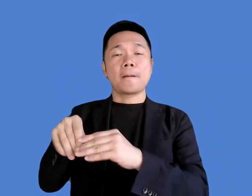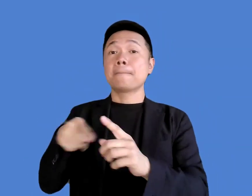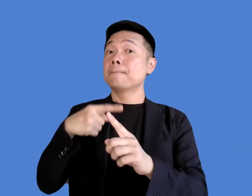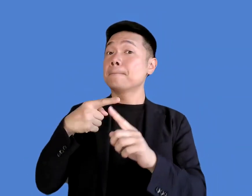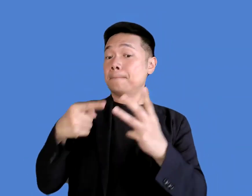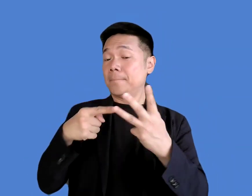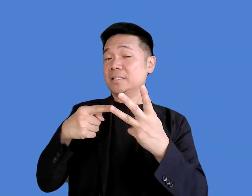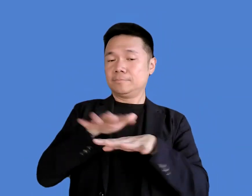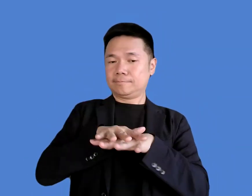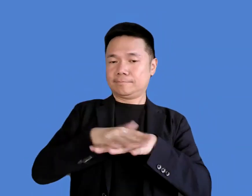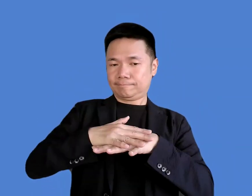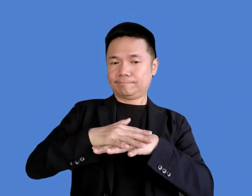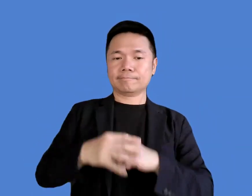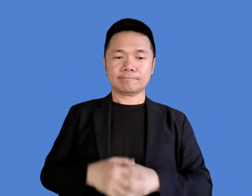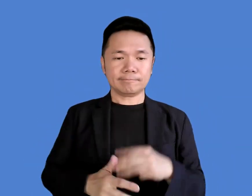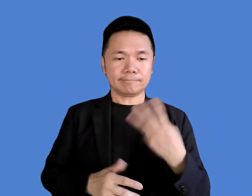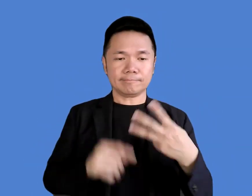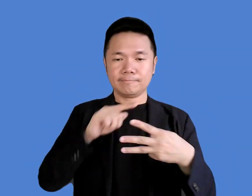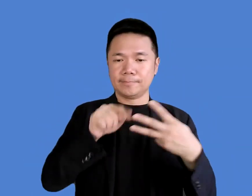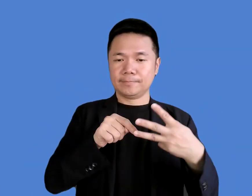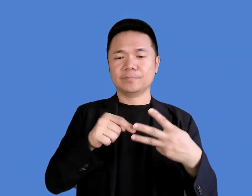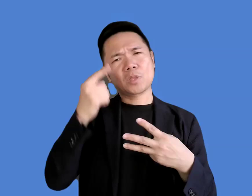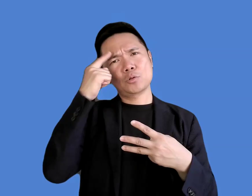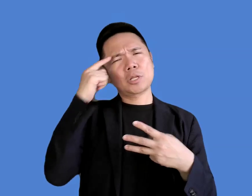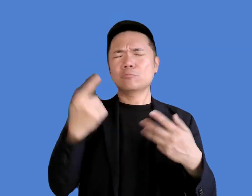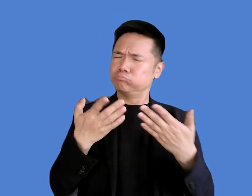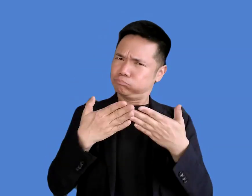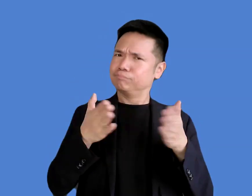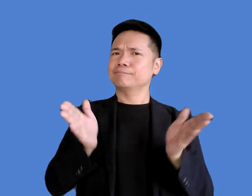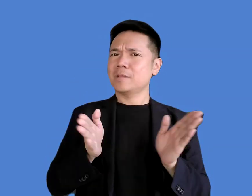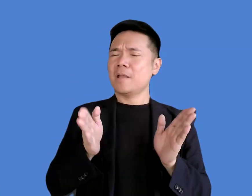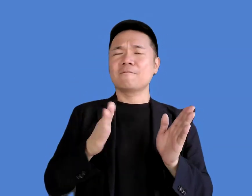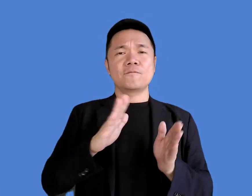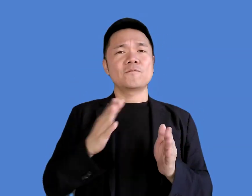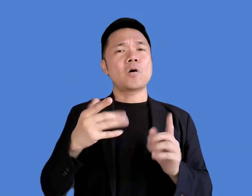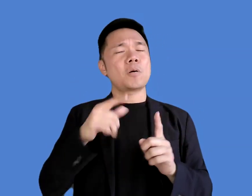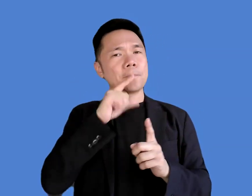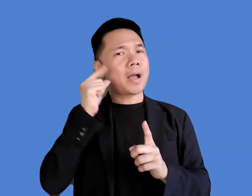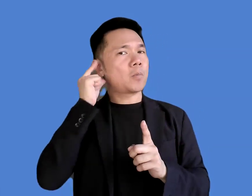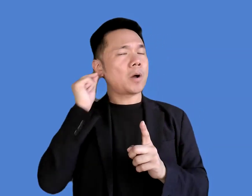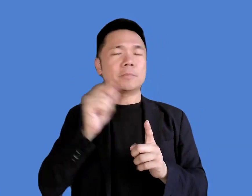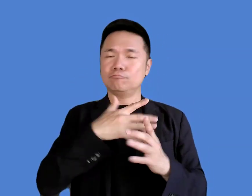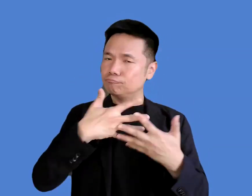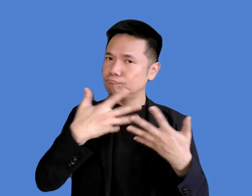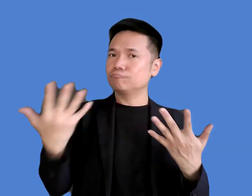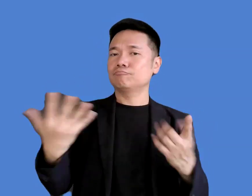lens to gender. So this will work on broader dimensions of gender diversity, including